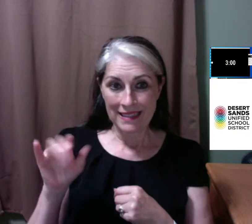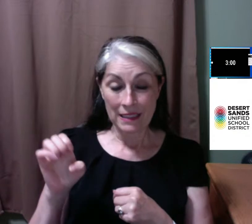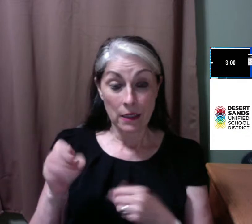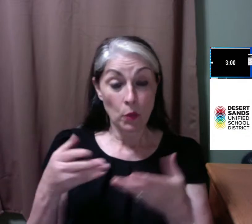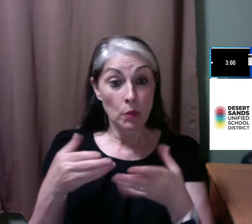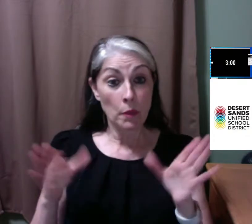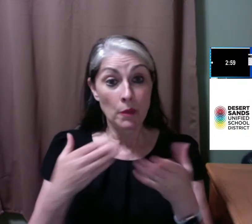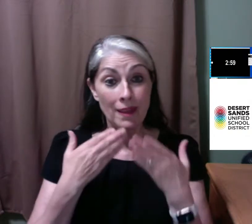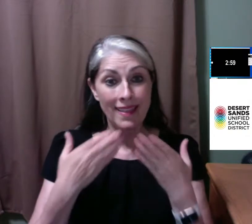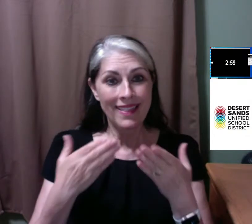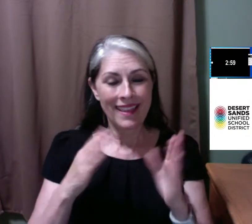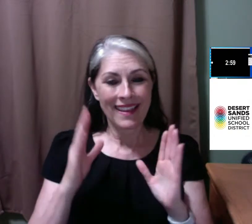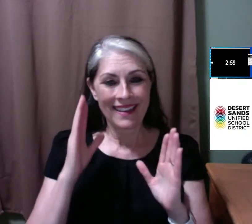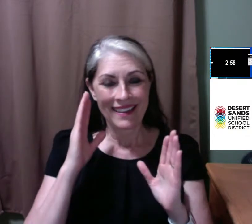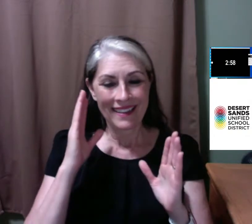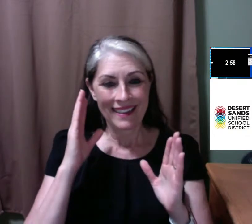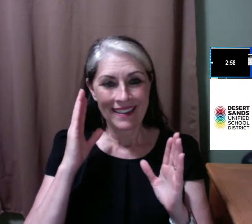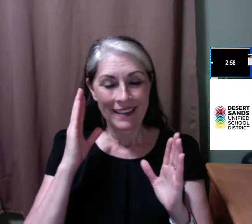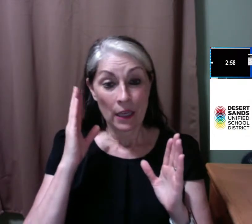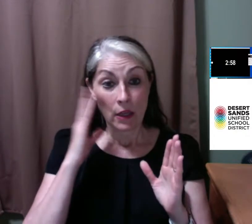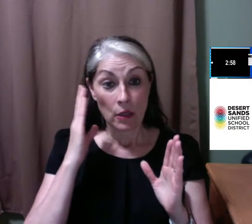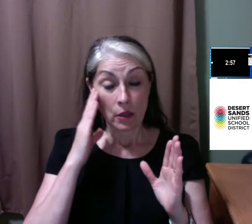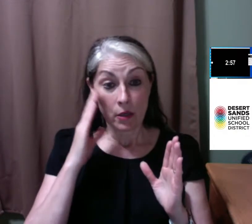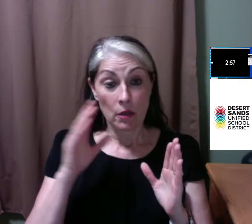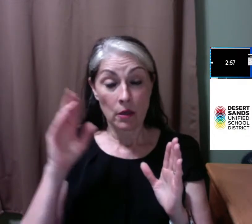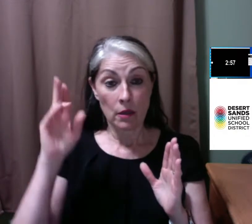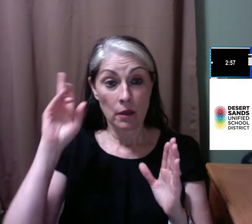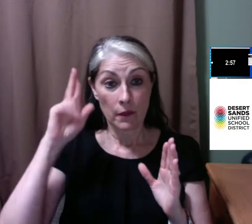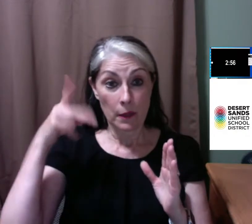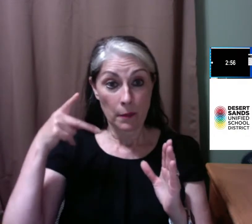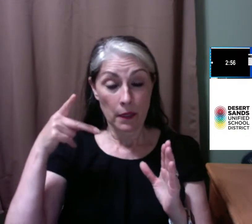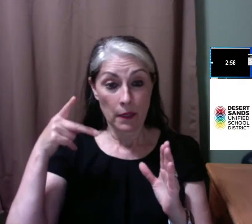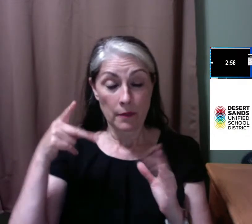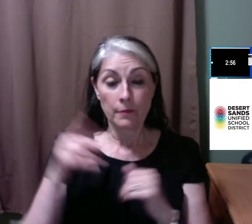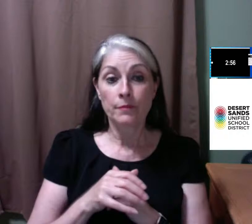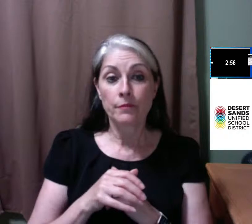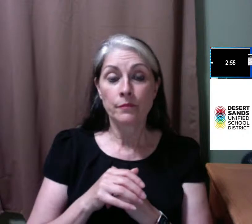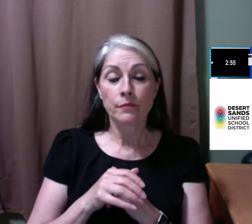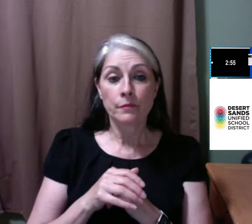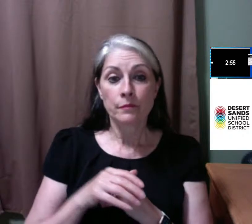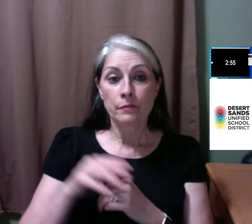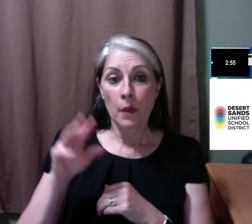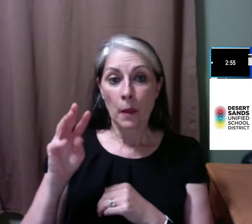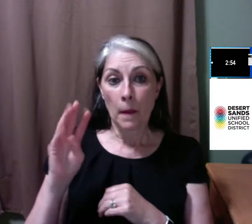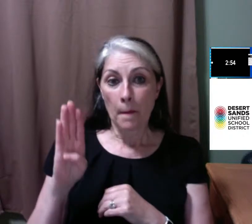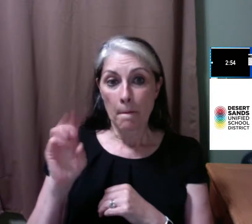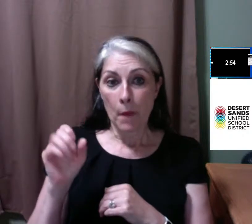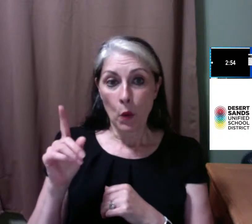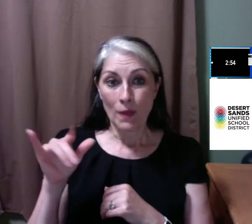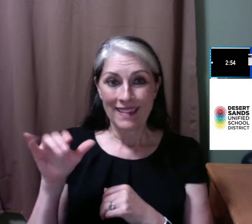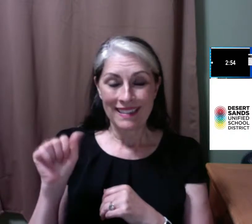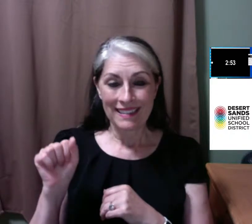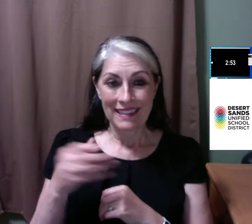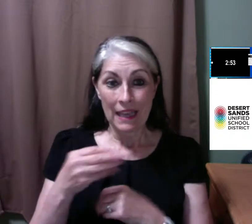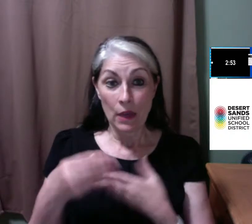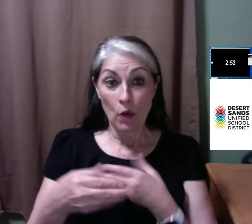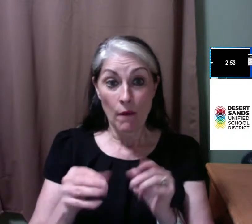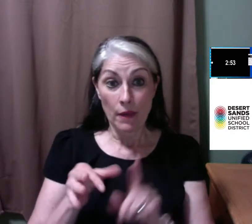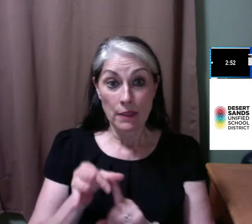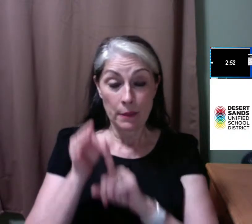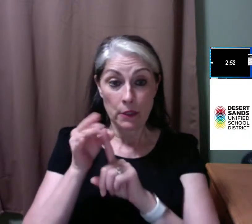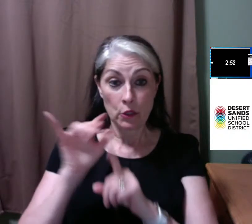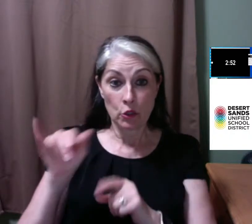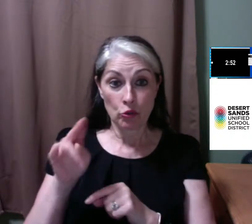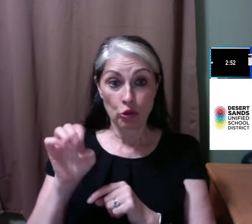publicly thank and acknowledge Assistant Principal Mr. Guillermo Bautista, Office Specialist Ms. Jenny Melendez, and